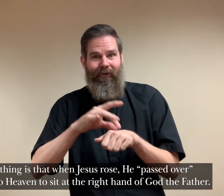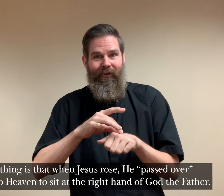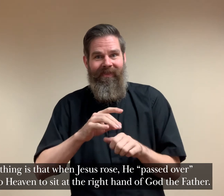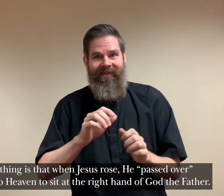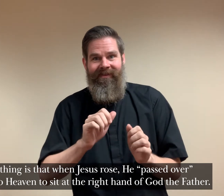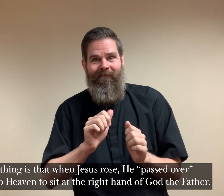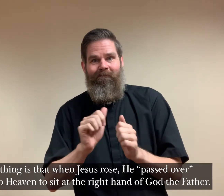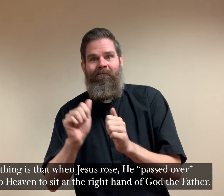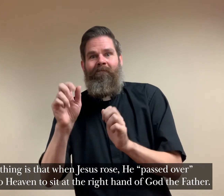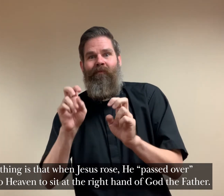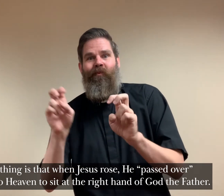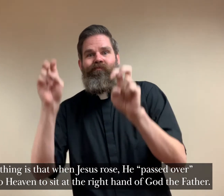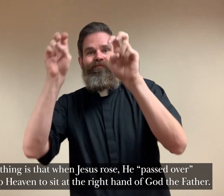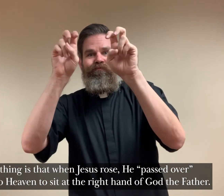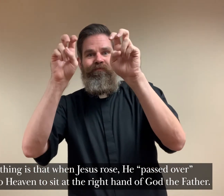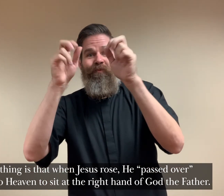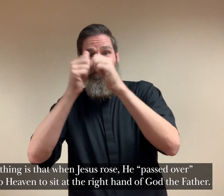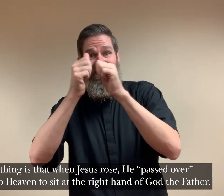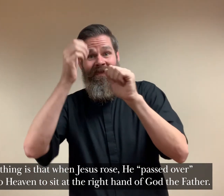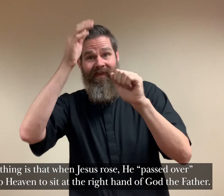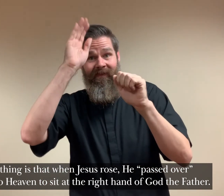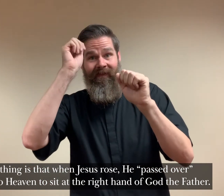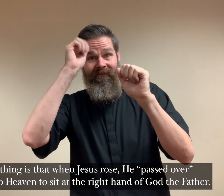right hand of God the Father.